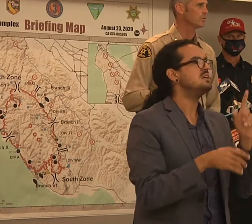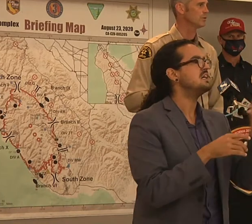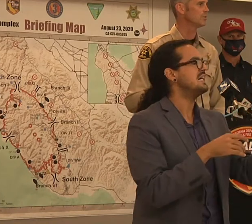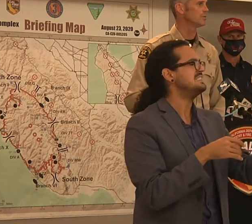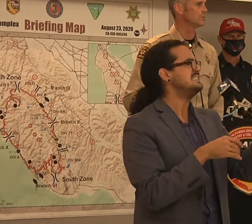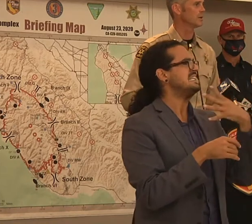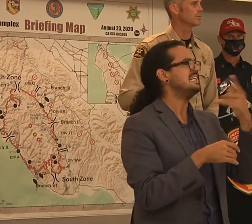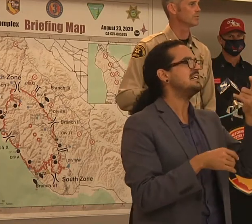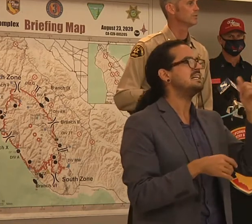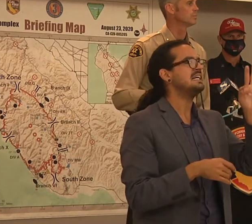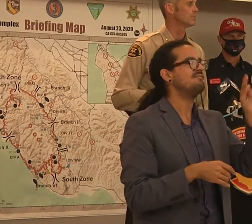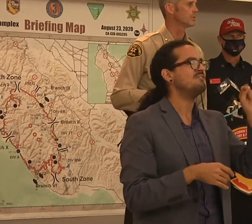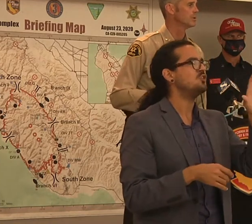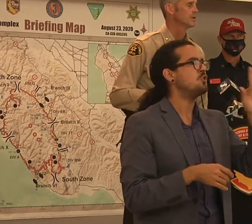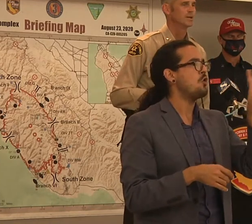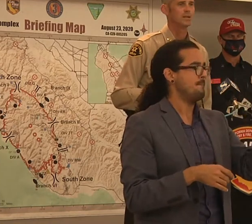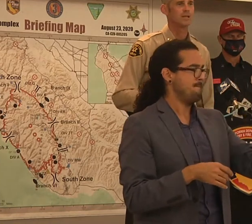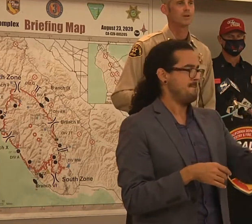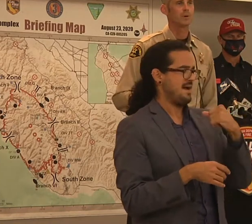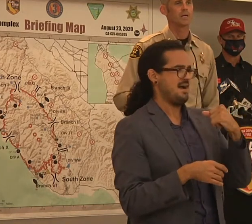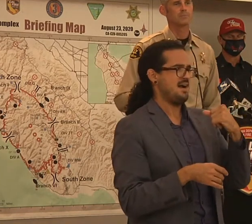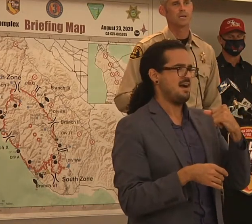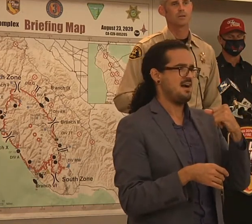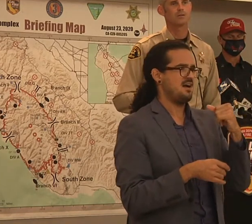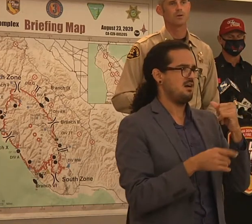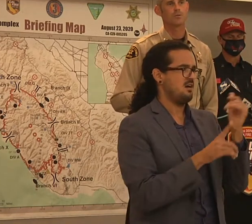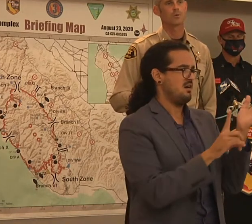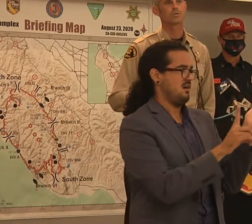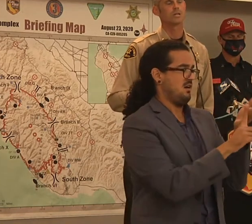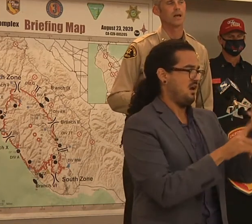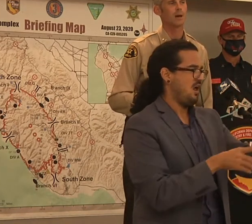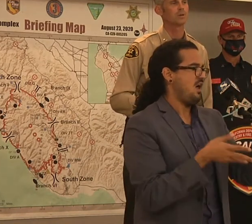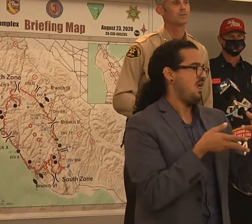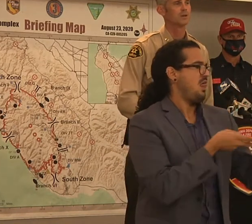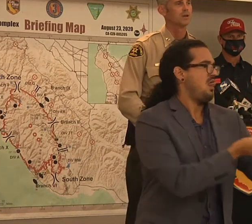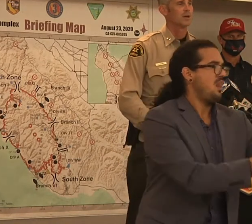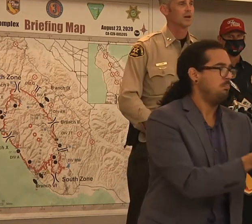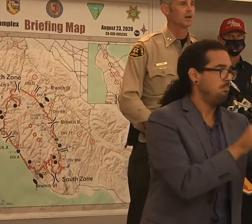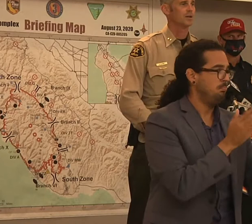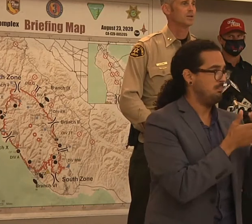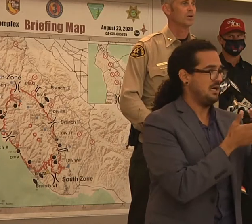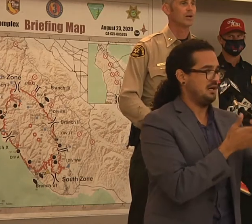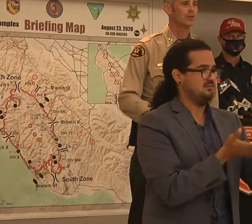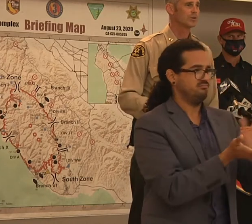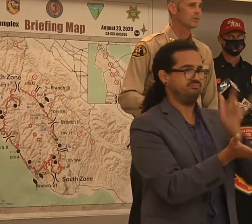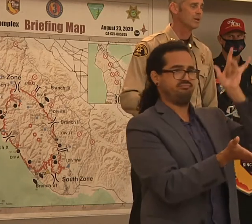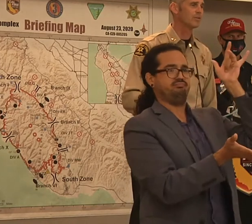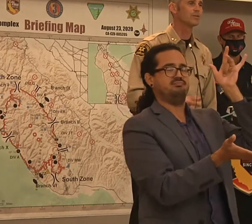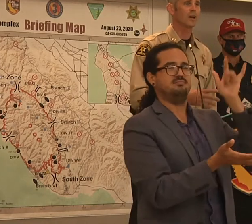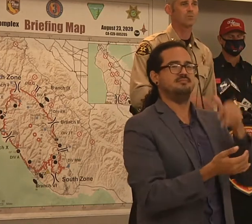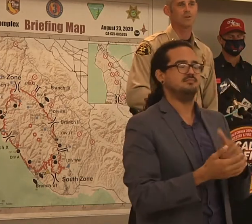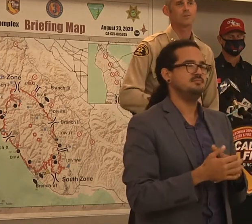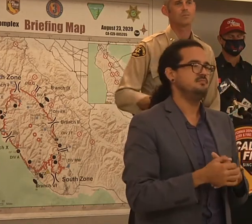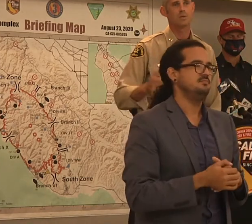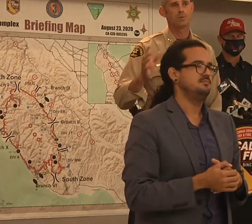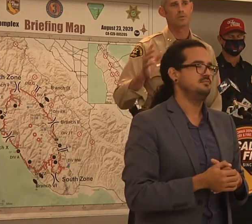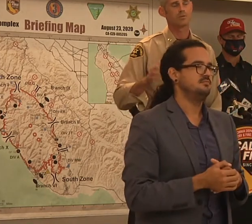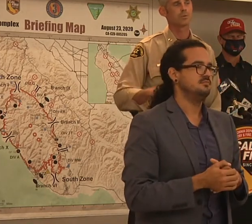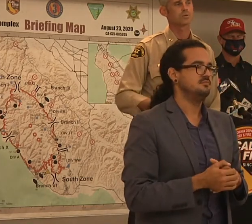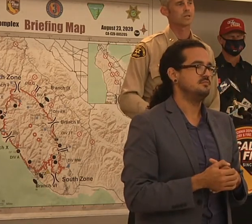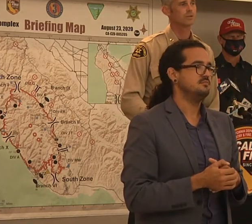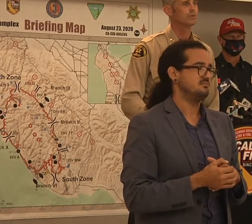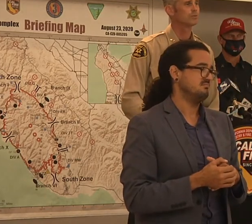these folks use to be able to ruse people into giving them money. And so unfortunately it happens. In other times I've seen